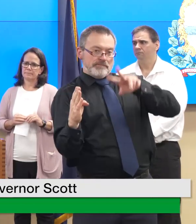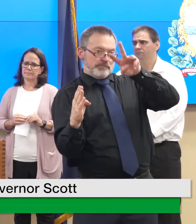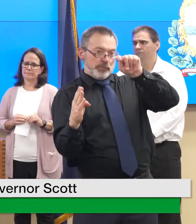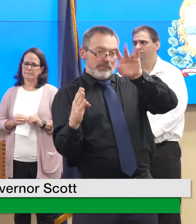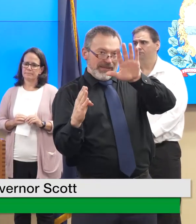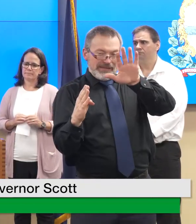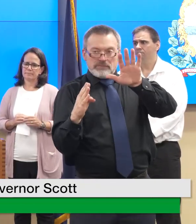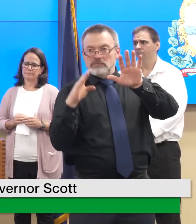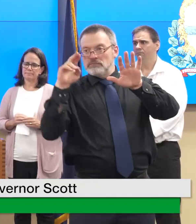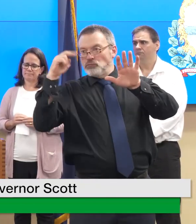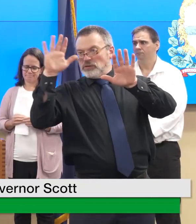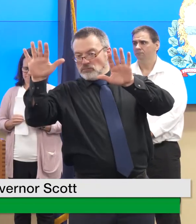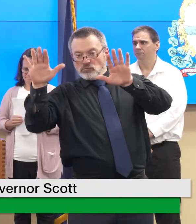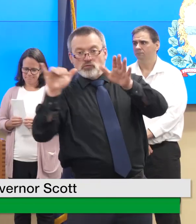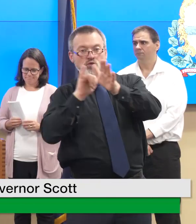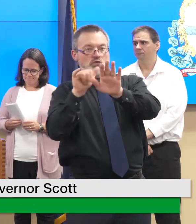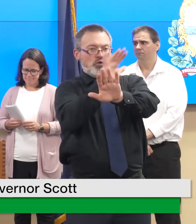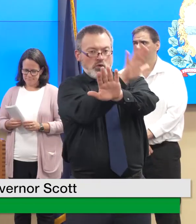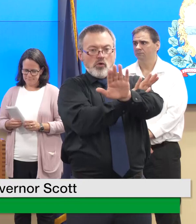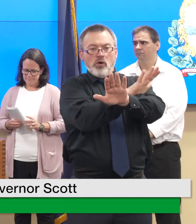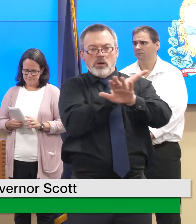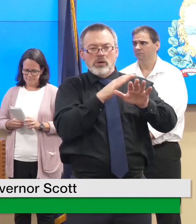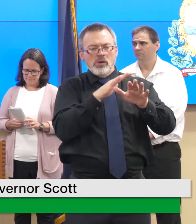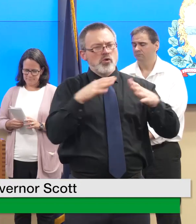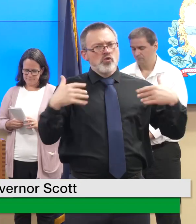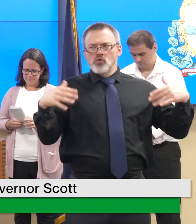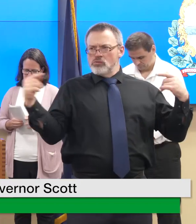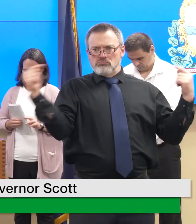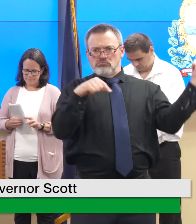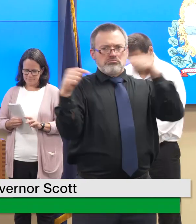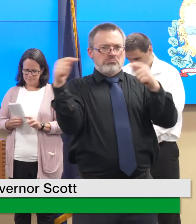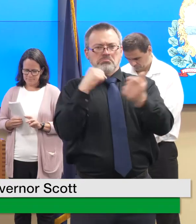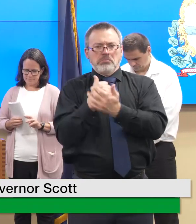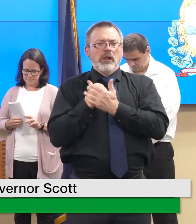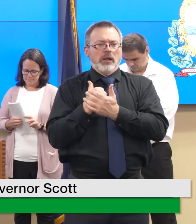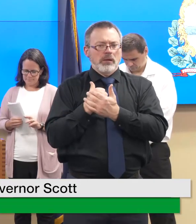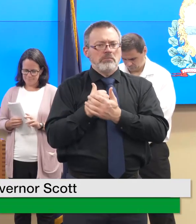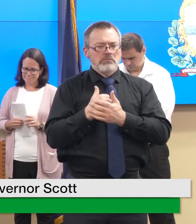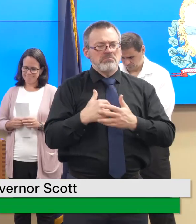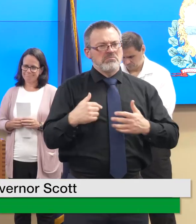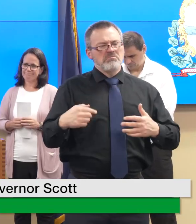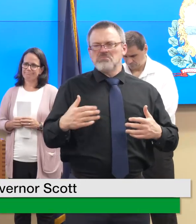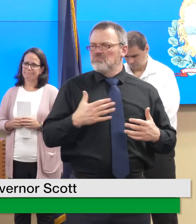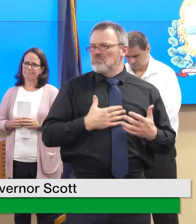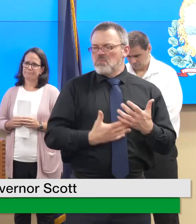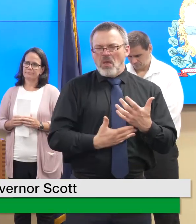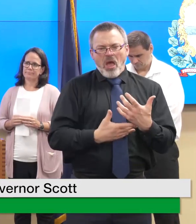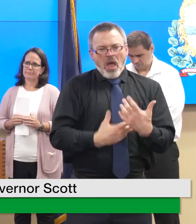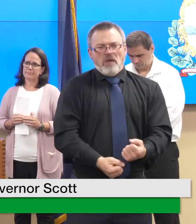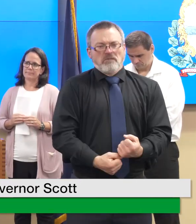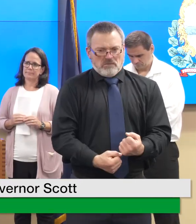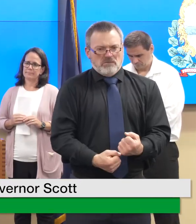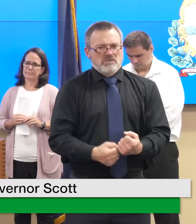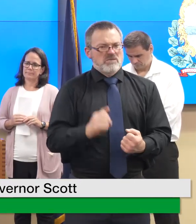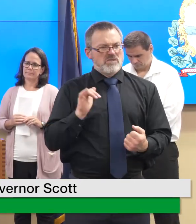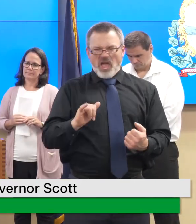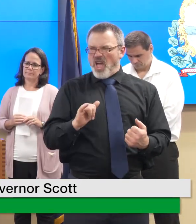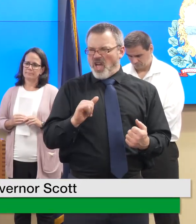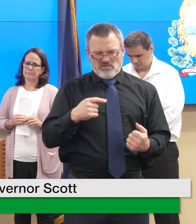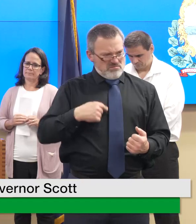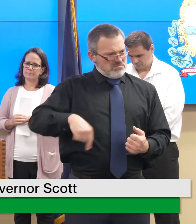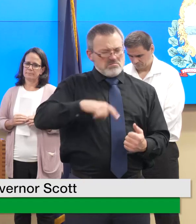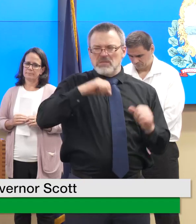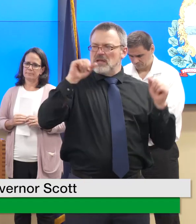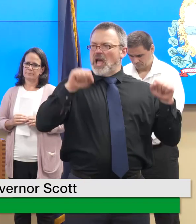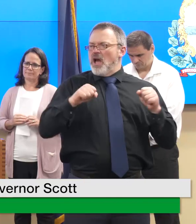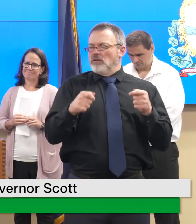So I am very confident that we can meet most of what Mother Nature doles out. However, I